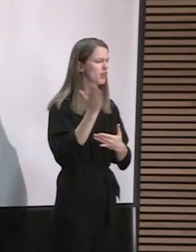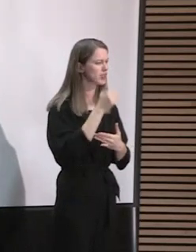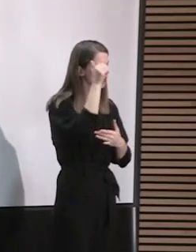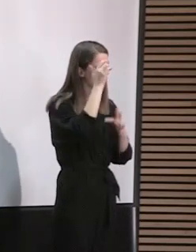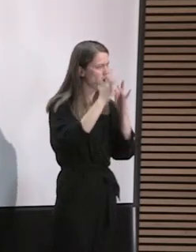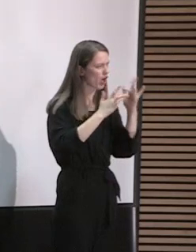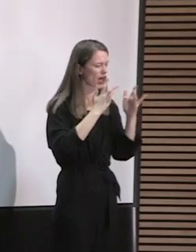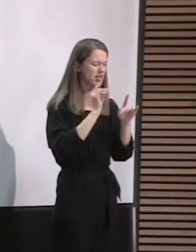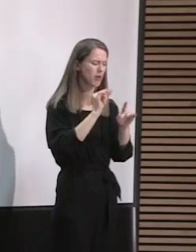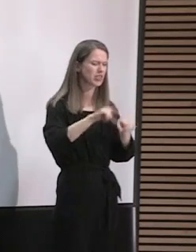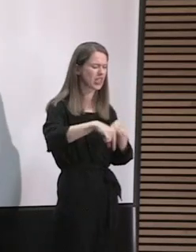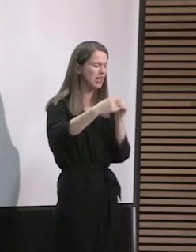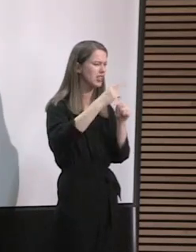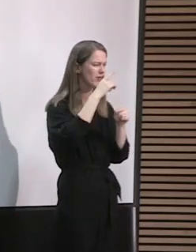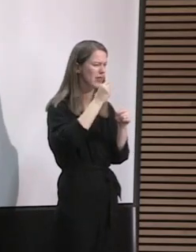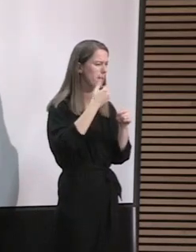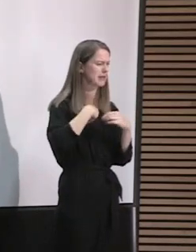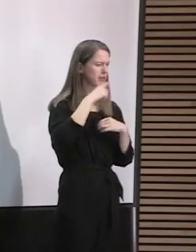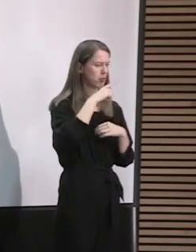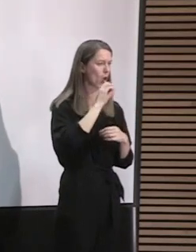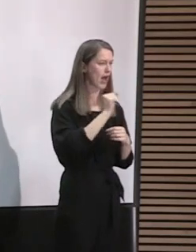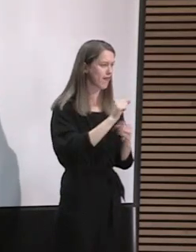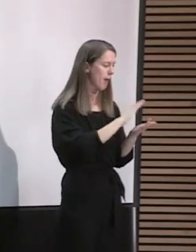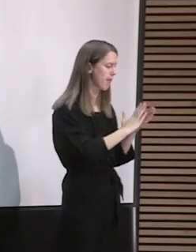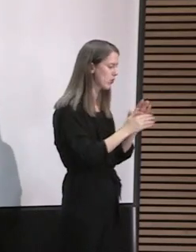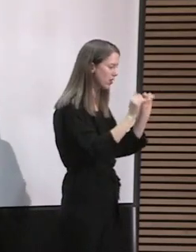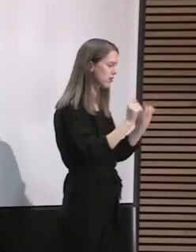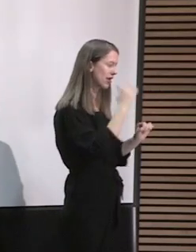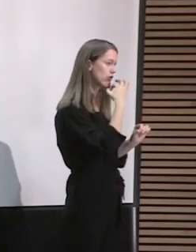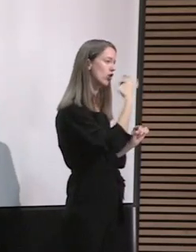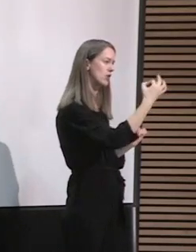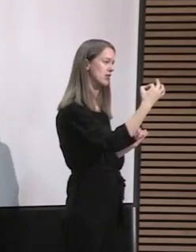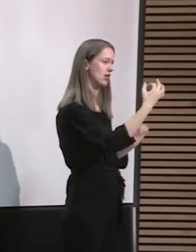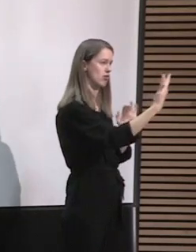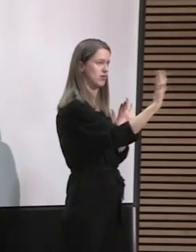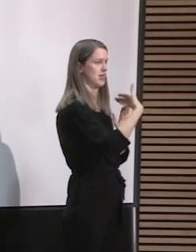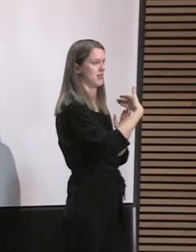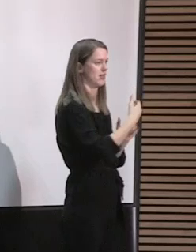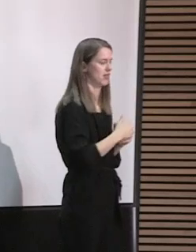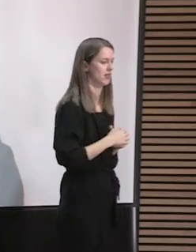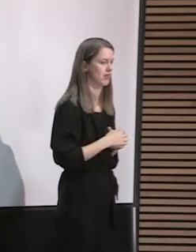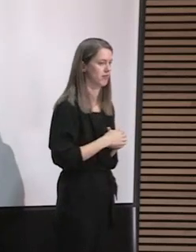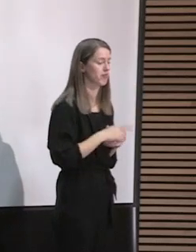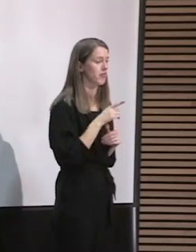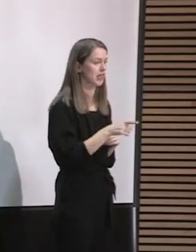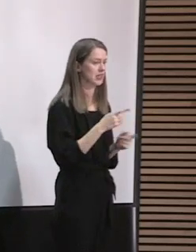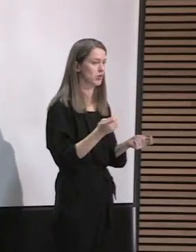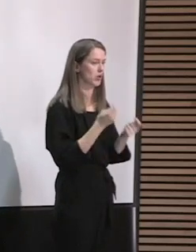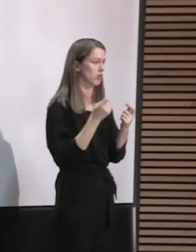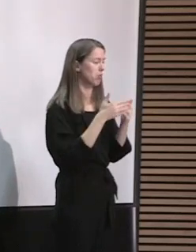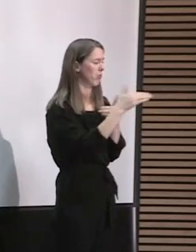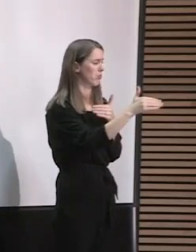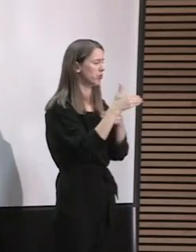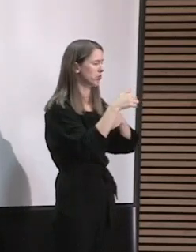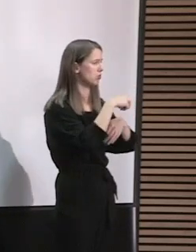online, still a bit of a challenge, and there is a manual system where they can request their QR code and it gets sent to them. That's operating within a fairly